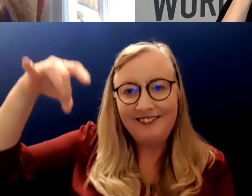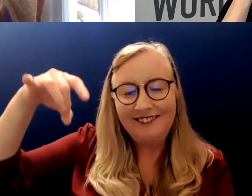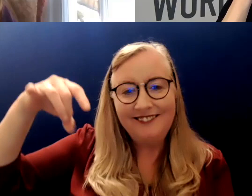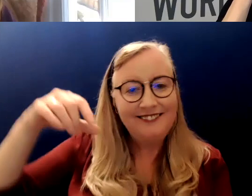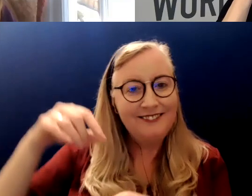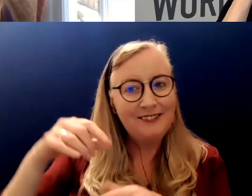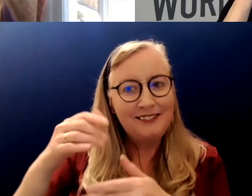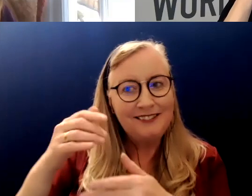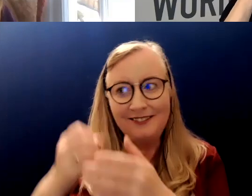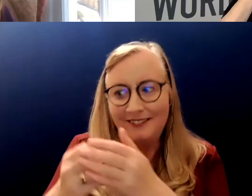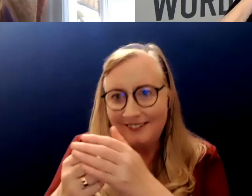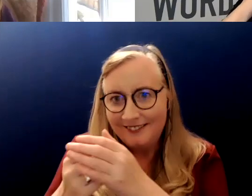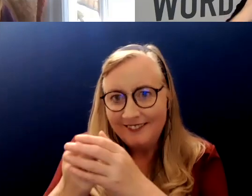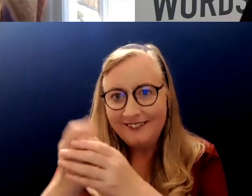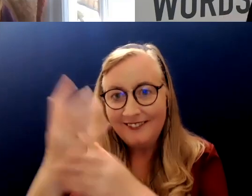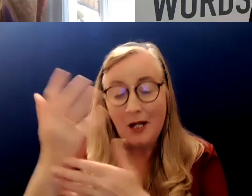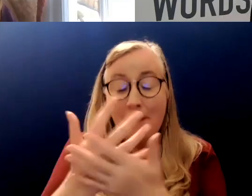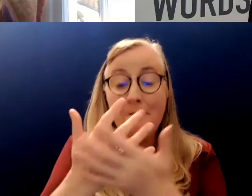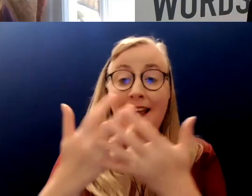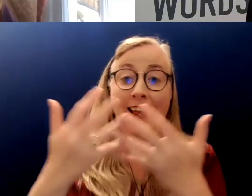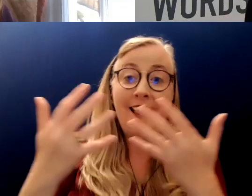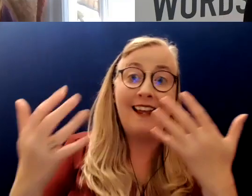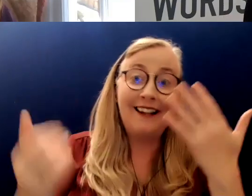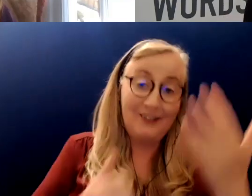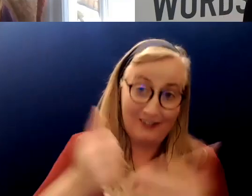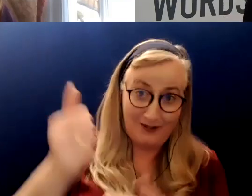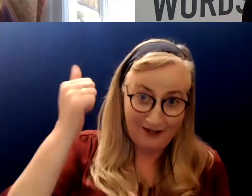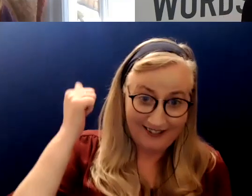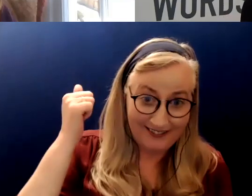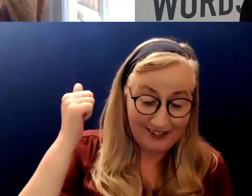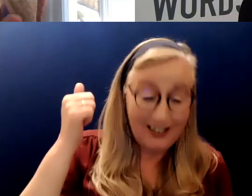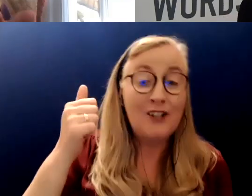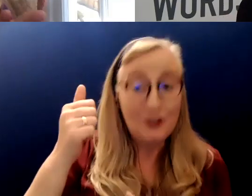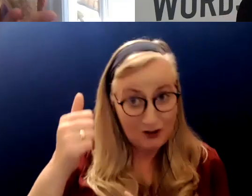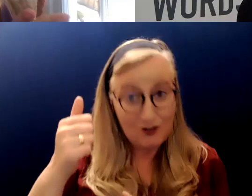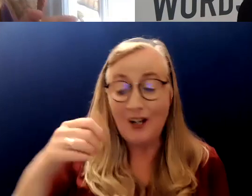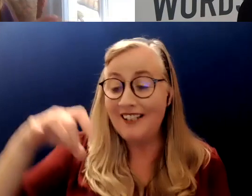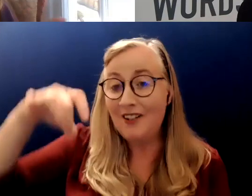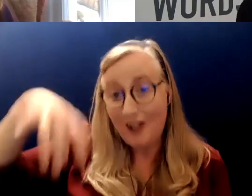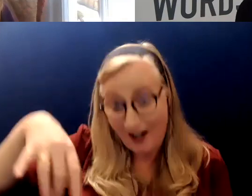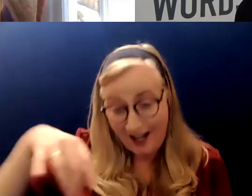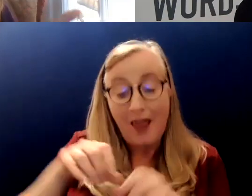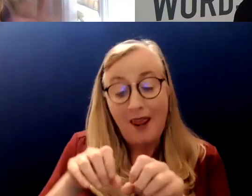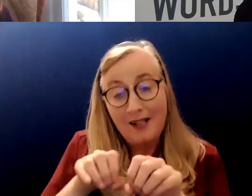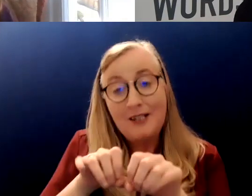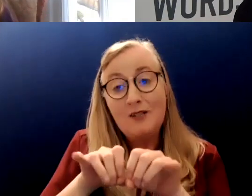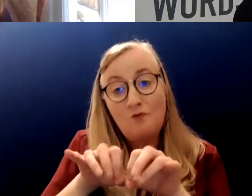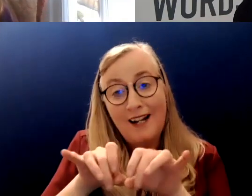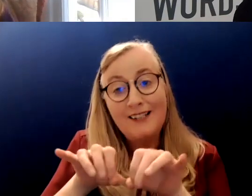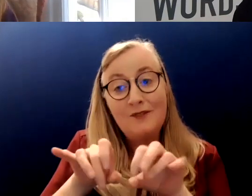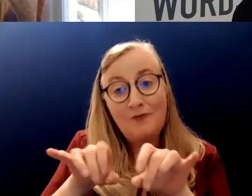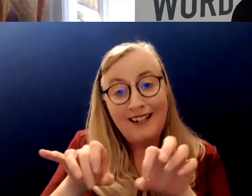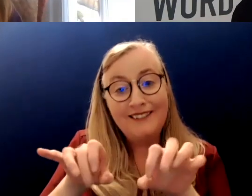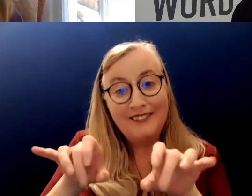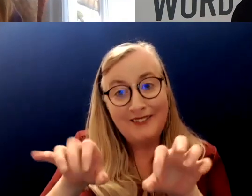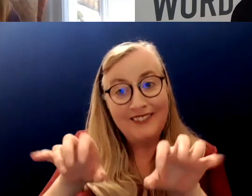ago. And that has taken root and slowly spread its tendrils